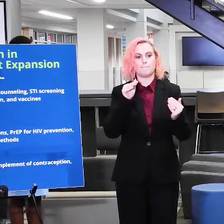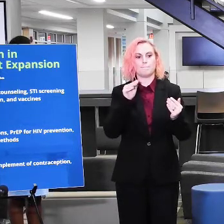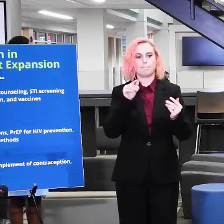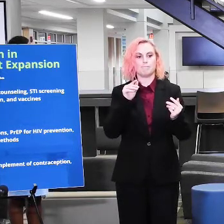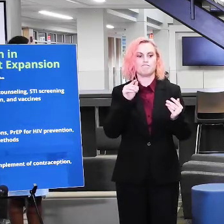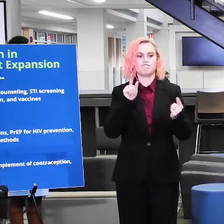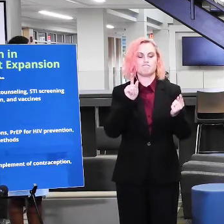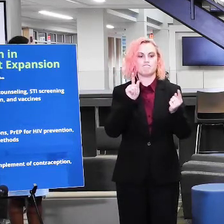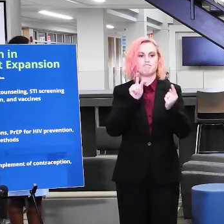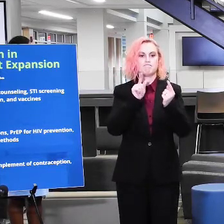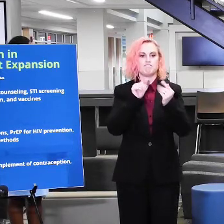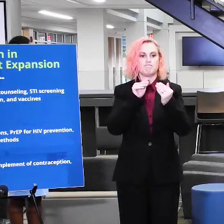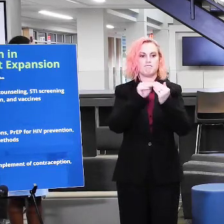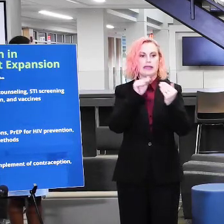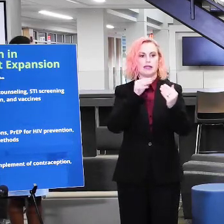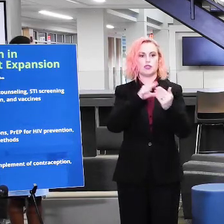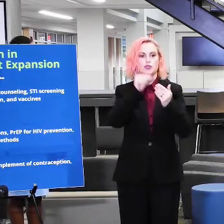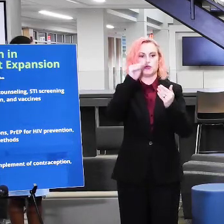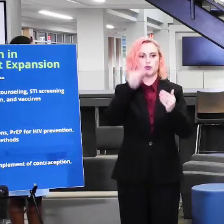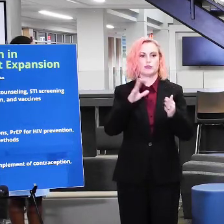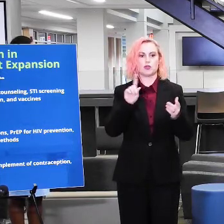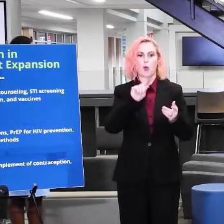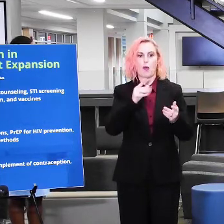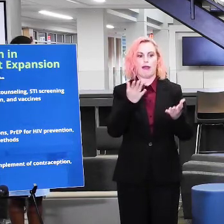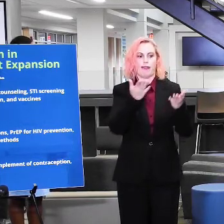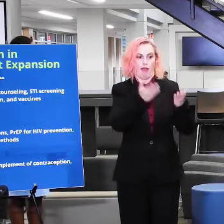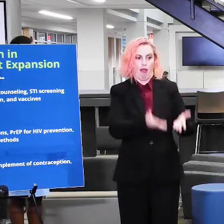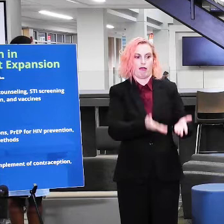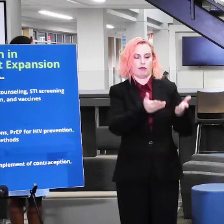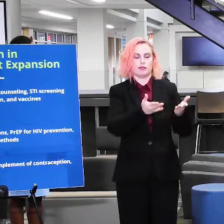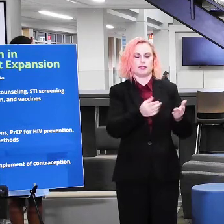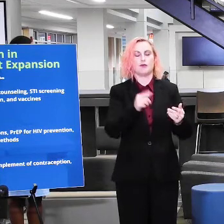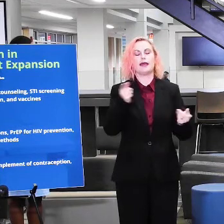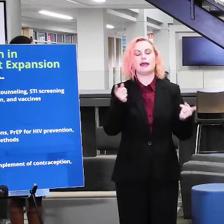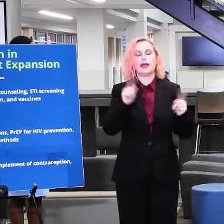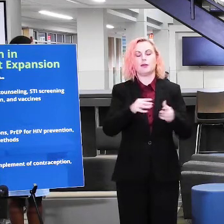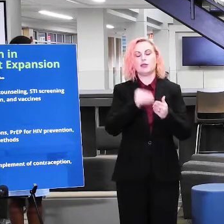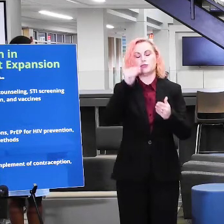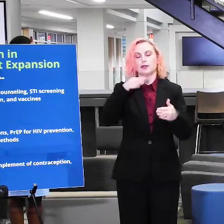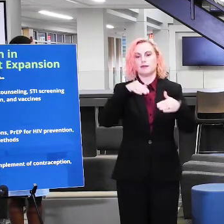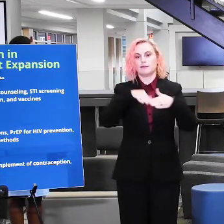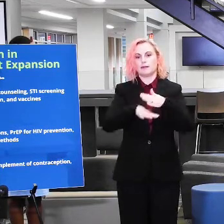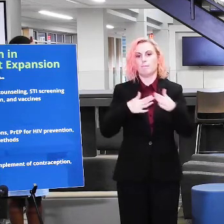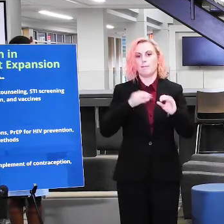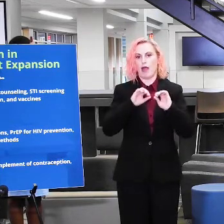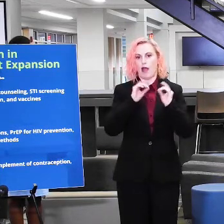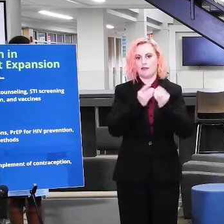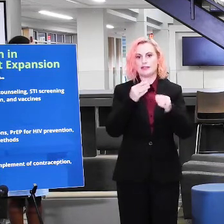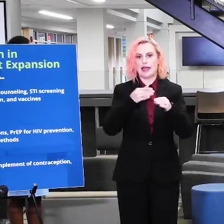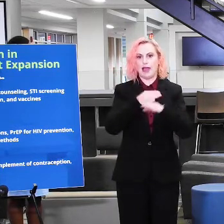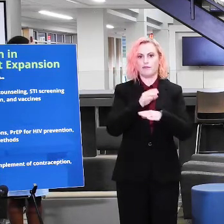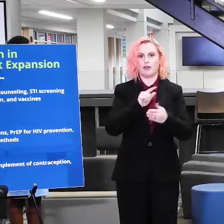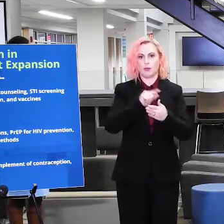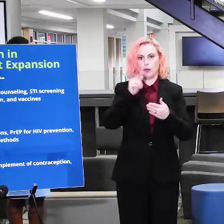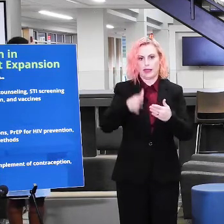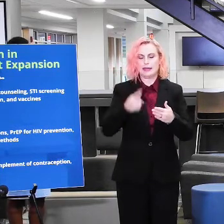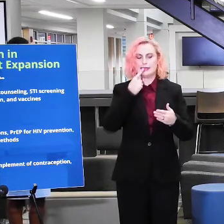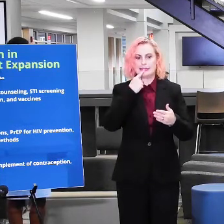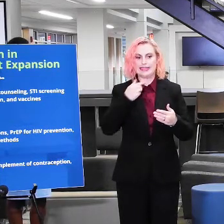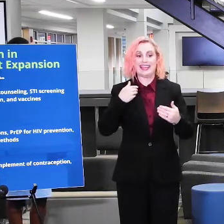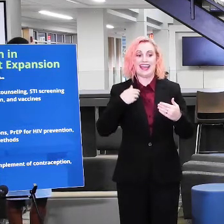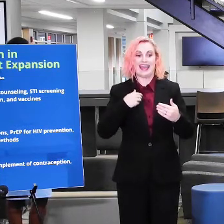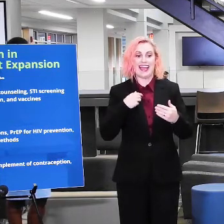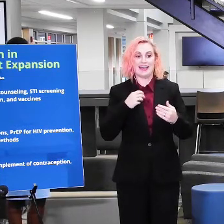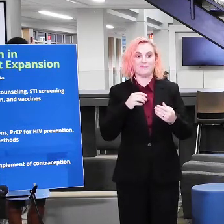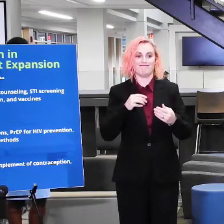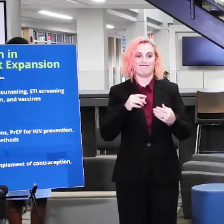are. So when a student comes into my office after the weekend and says that they had